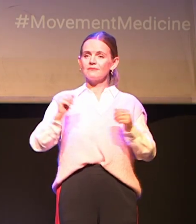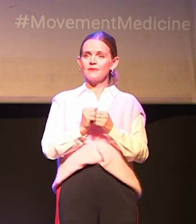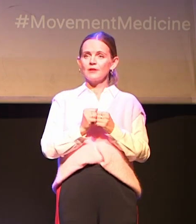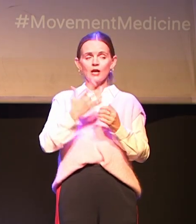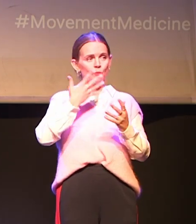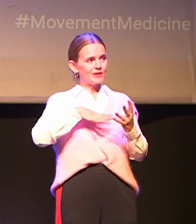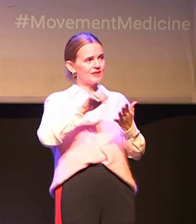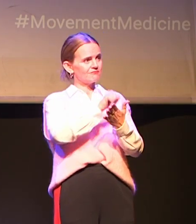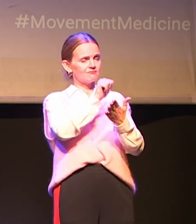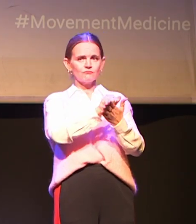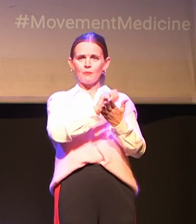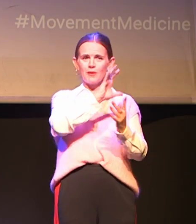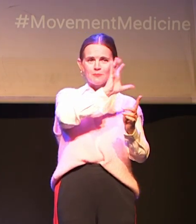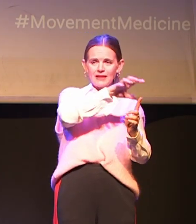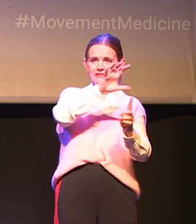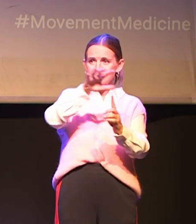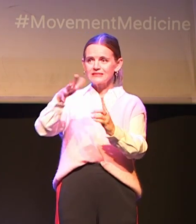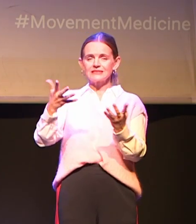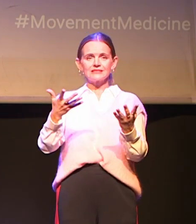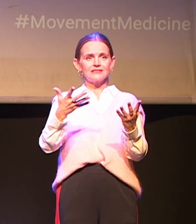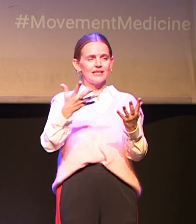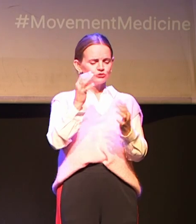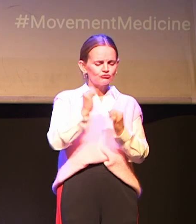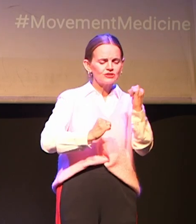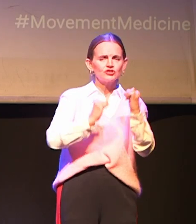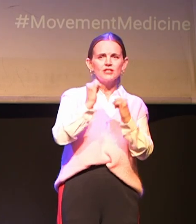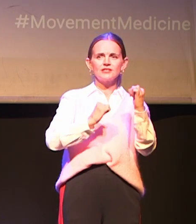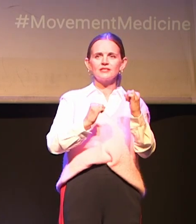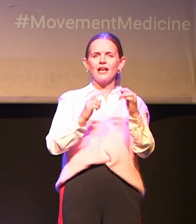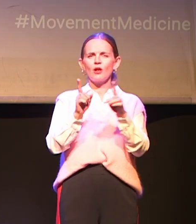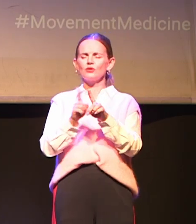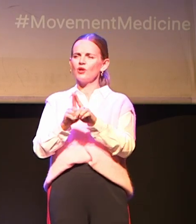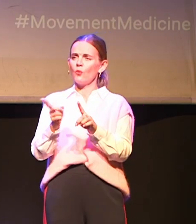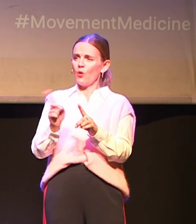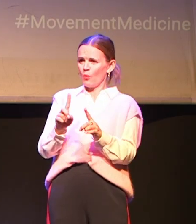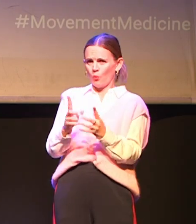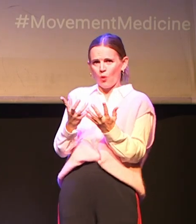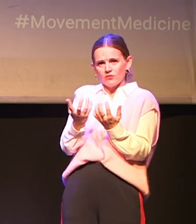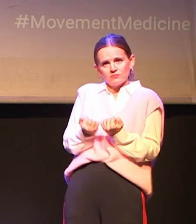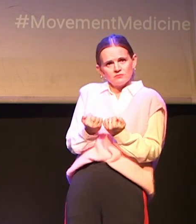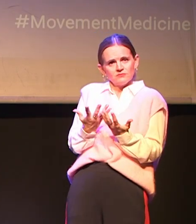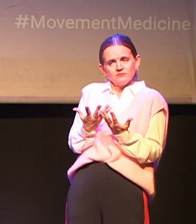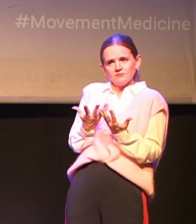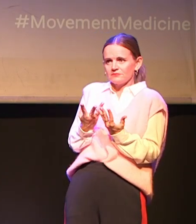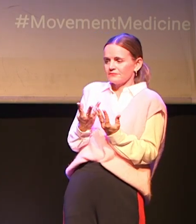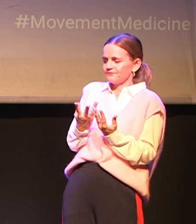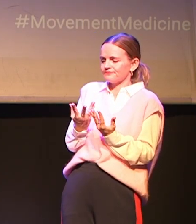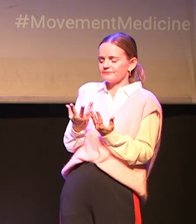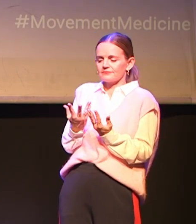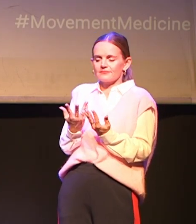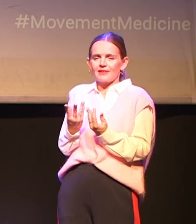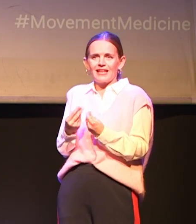and also an appropriate assessment of what holds what healing. Like the fact that unstable